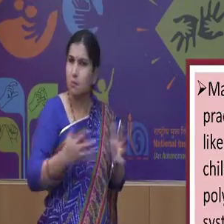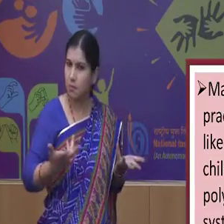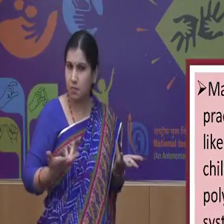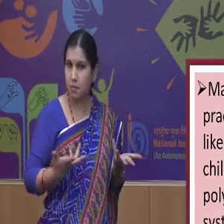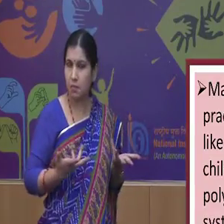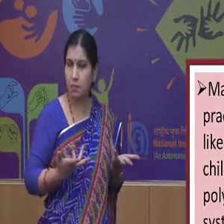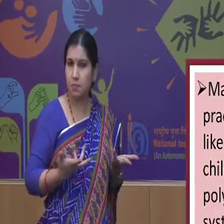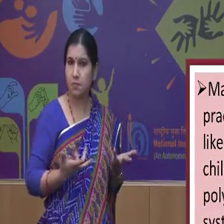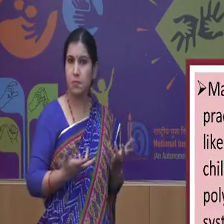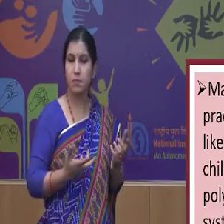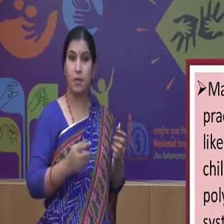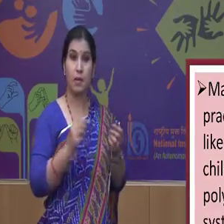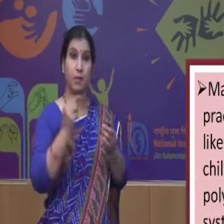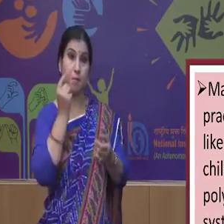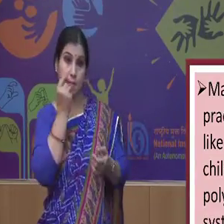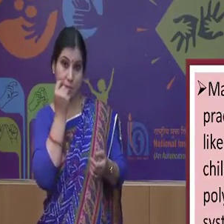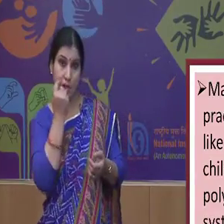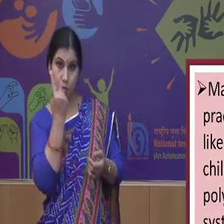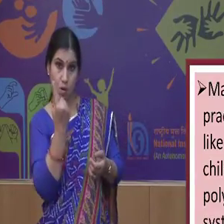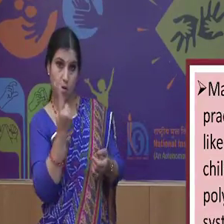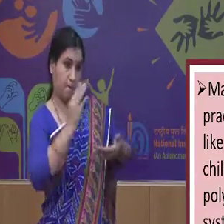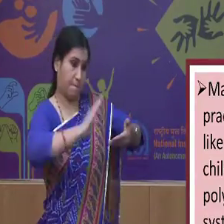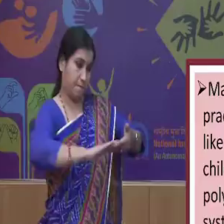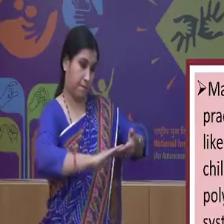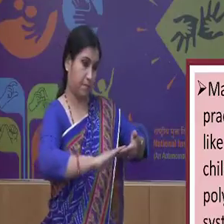Polygamy means marriage of a man to many women.